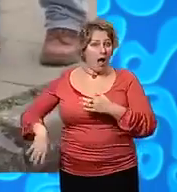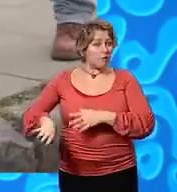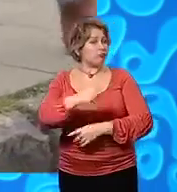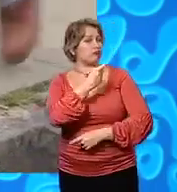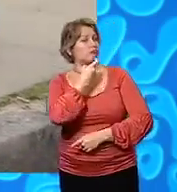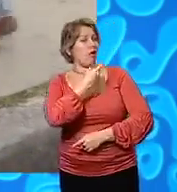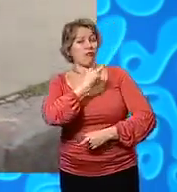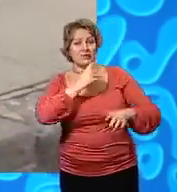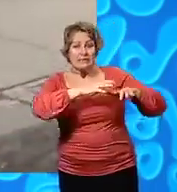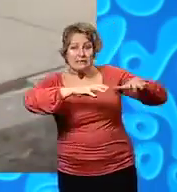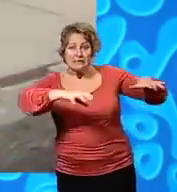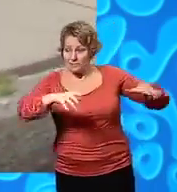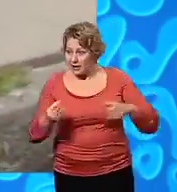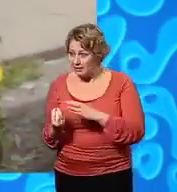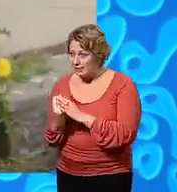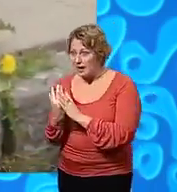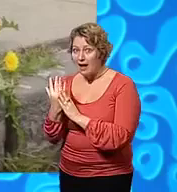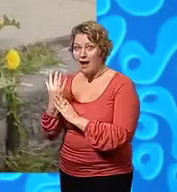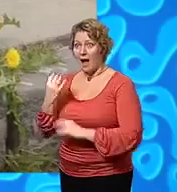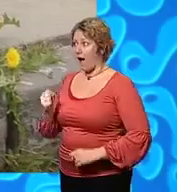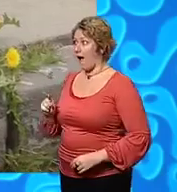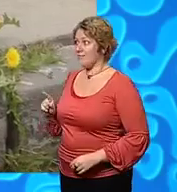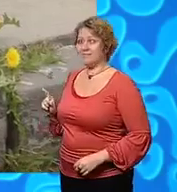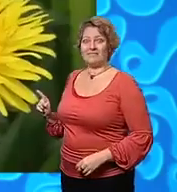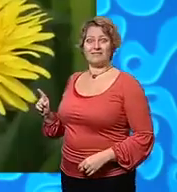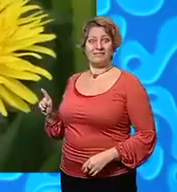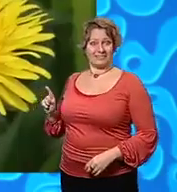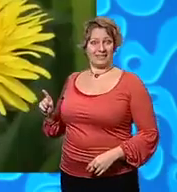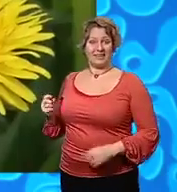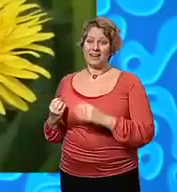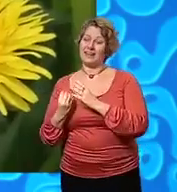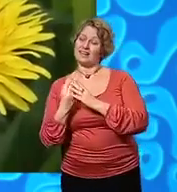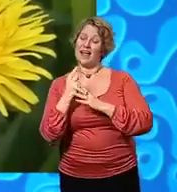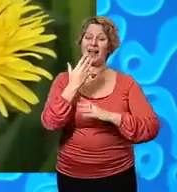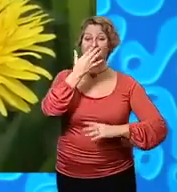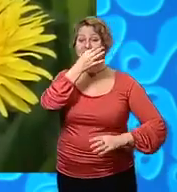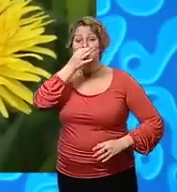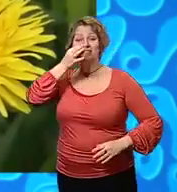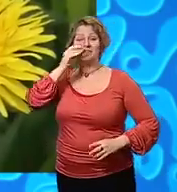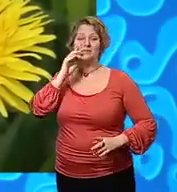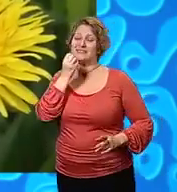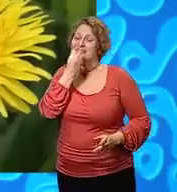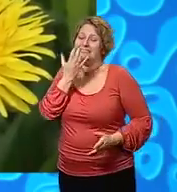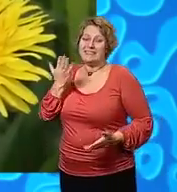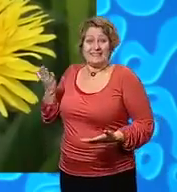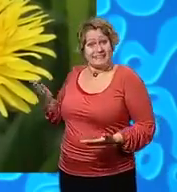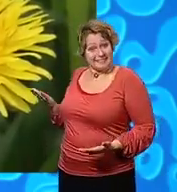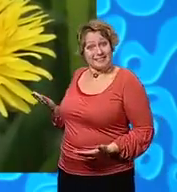In amongst the concrete, dandelion lives, dandelion looking very